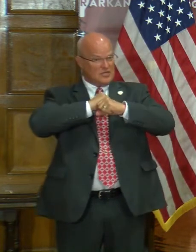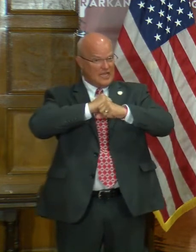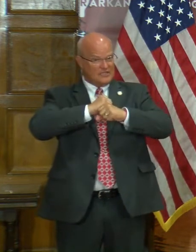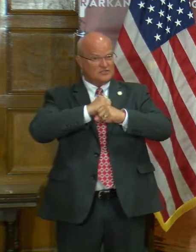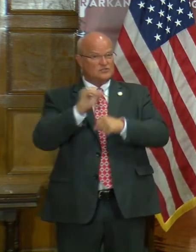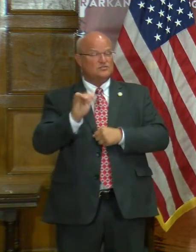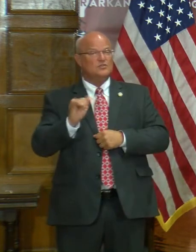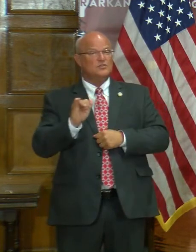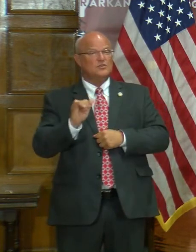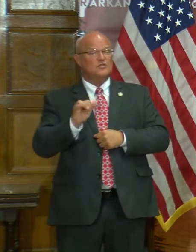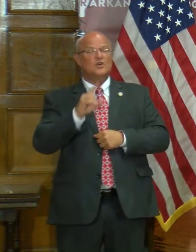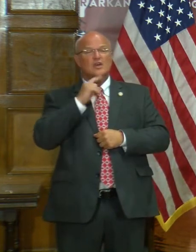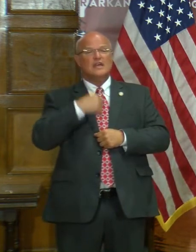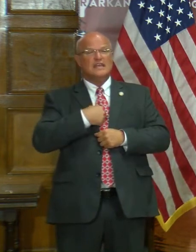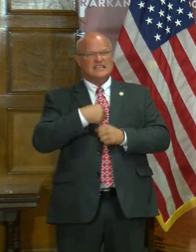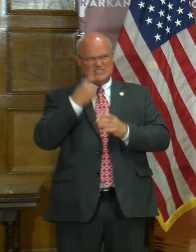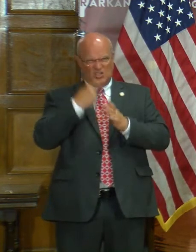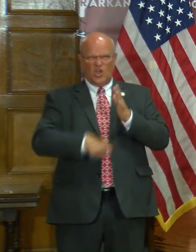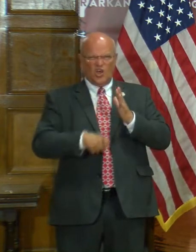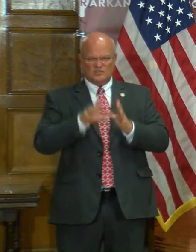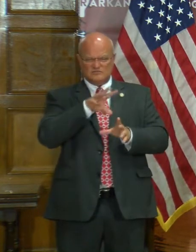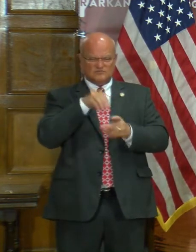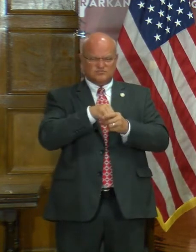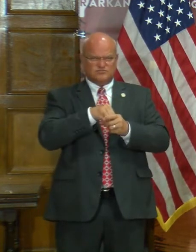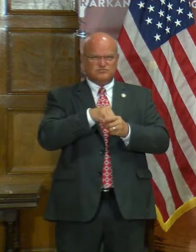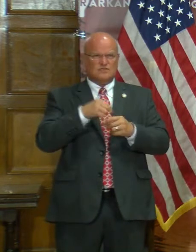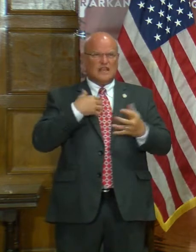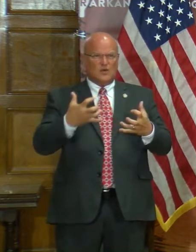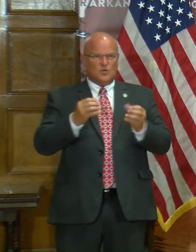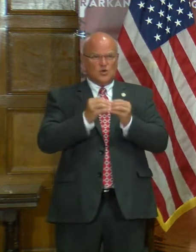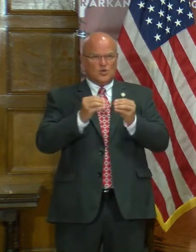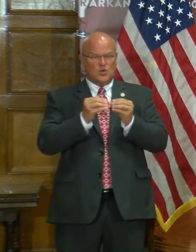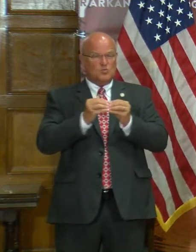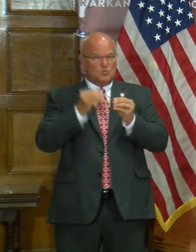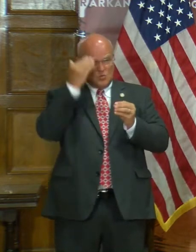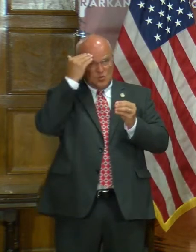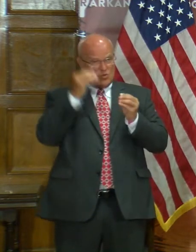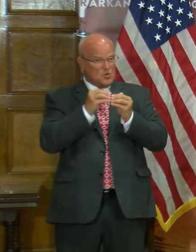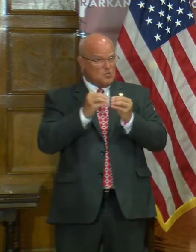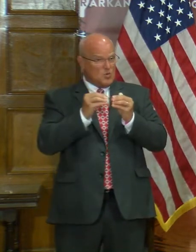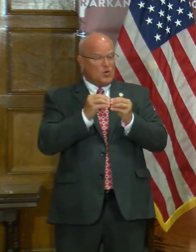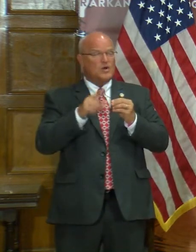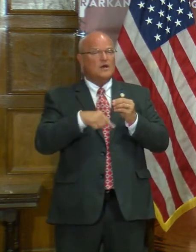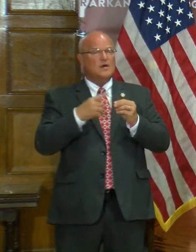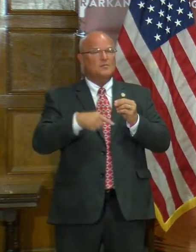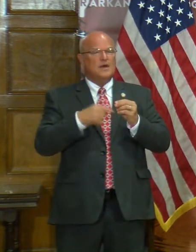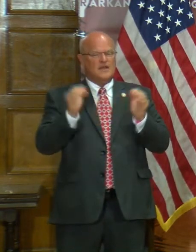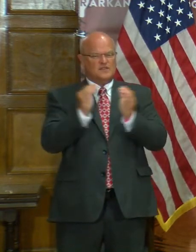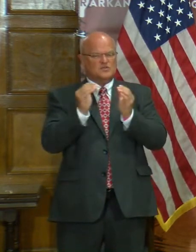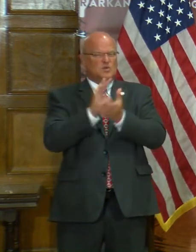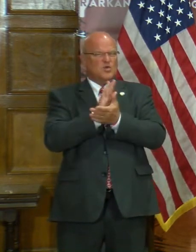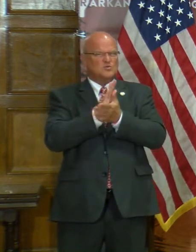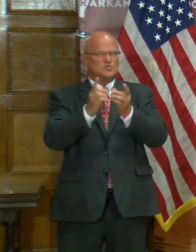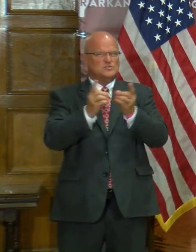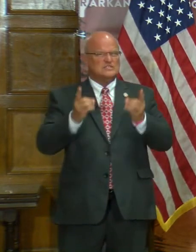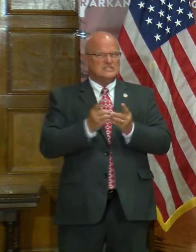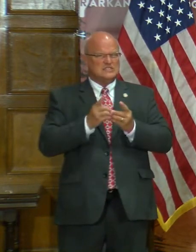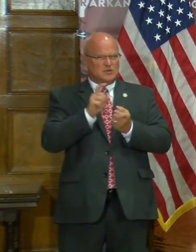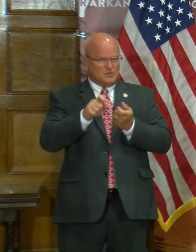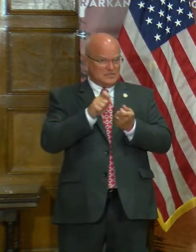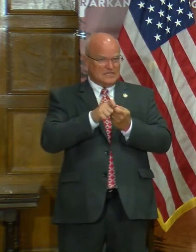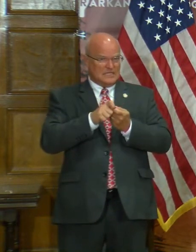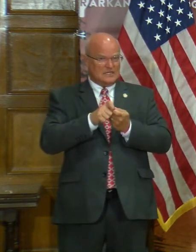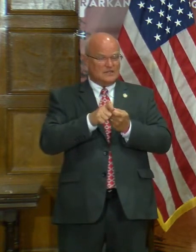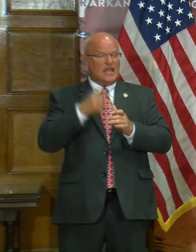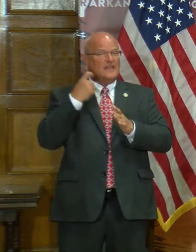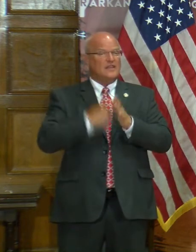protection. There is a cost issue with there, and I'd like to know more about the smaller school districts particularly and